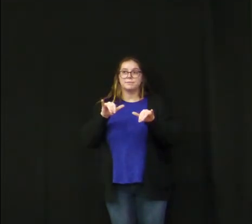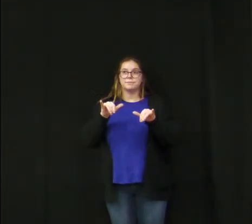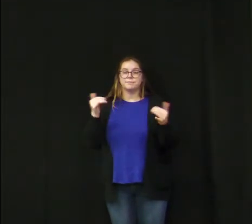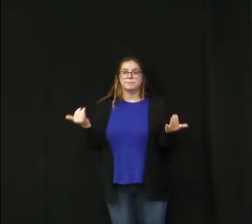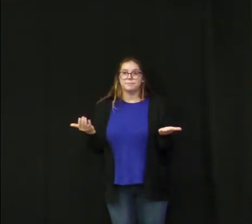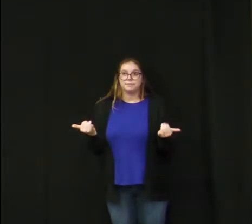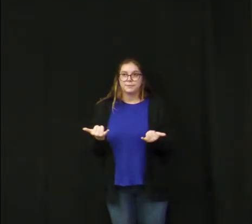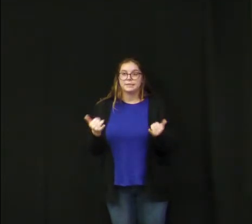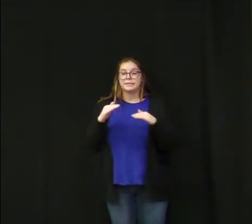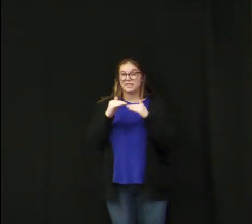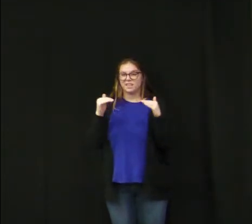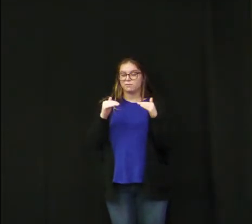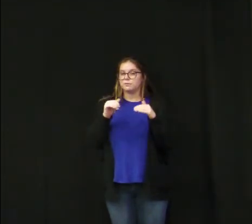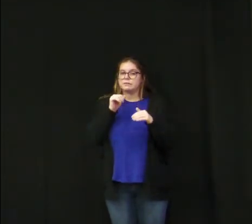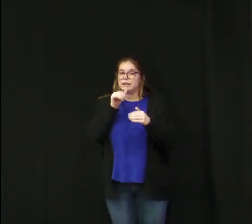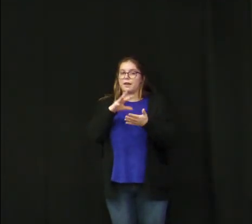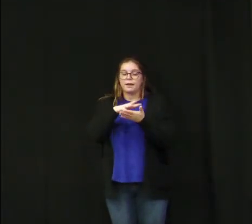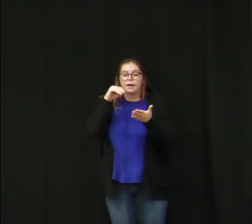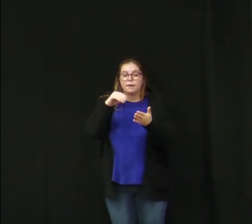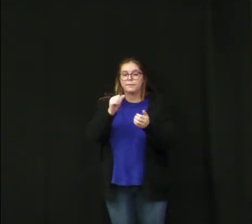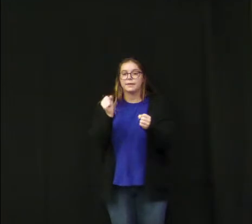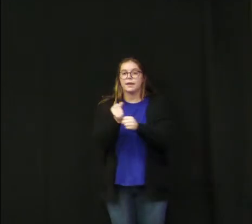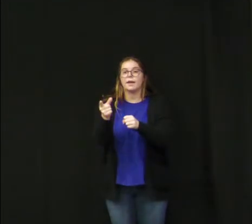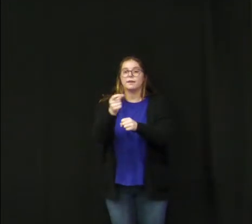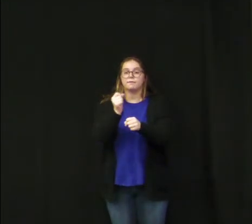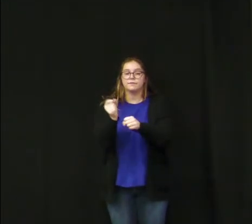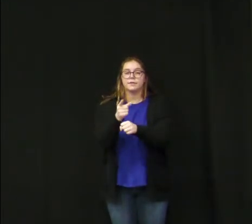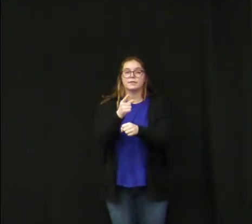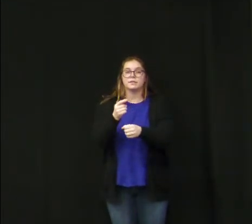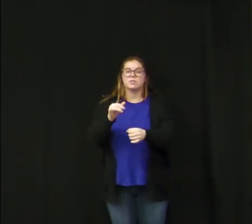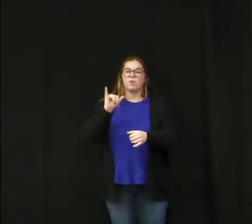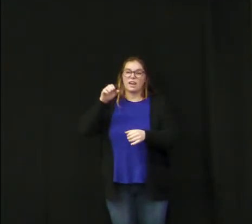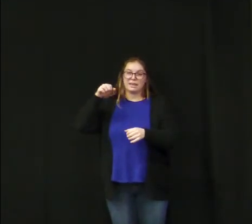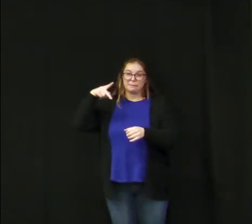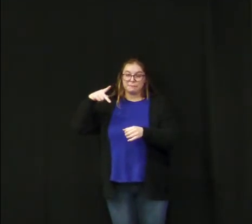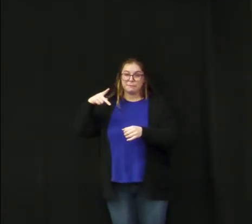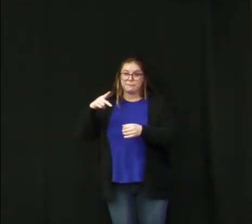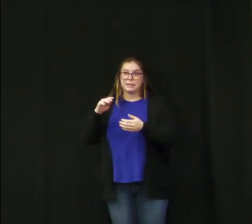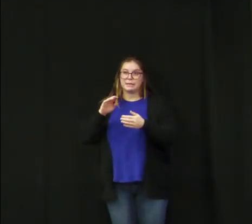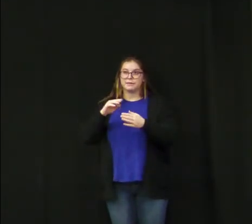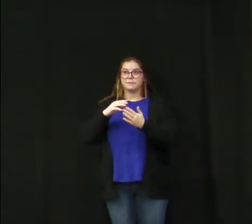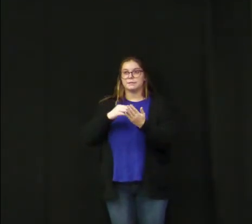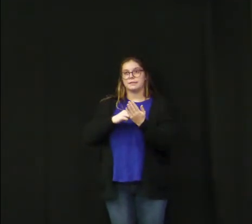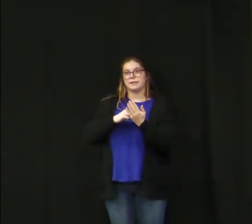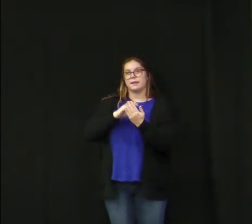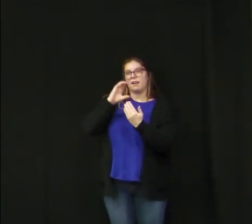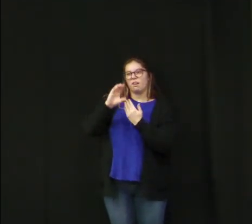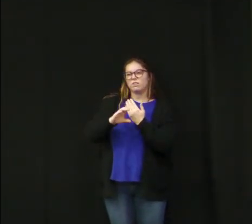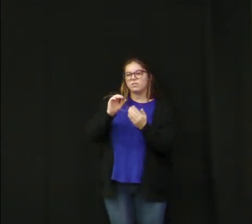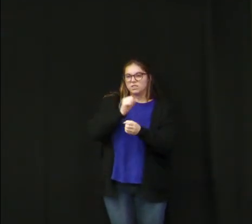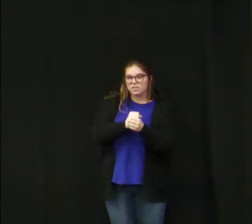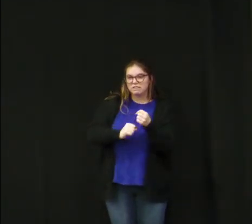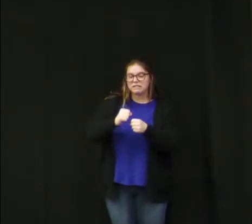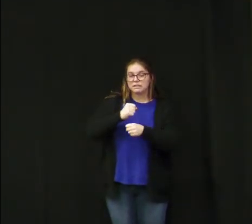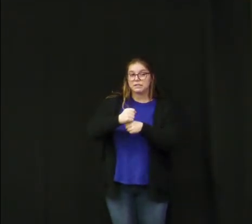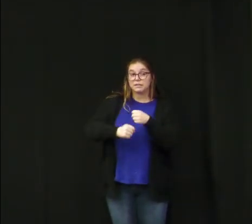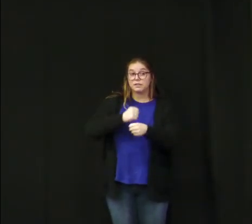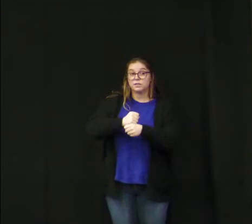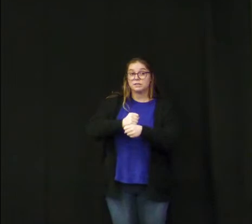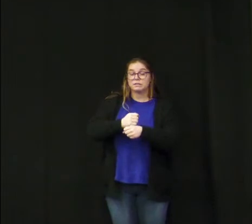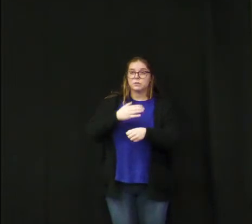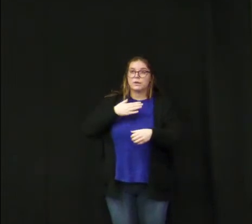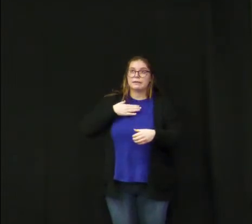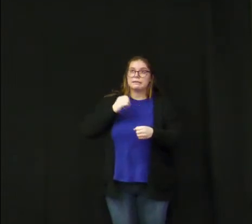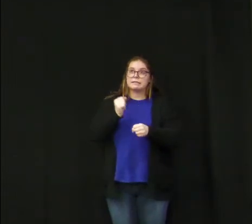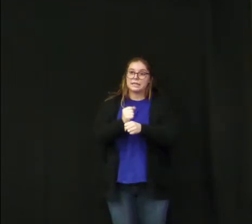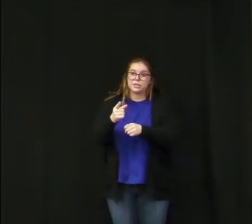I understand that. Look, a lot of times, because it's IEP calendar years, we'll get a kid, like, I think the majority of my caseload next